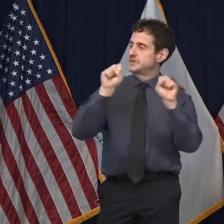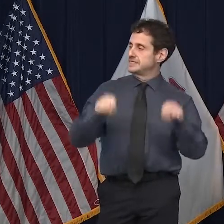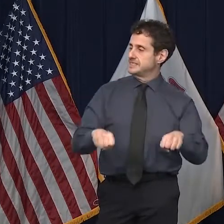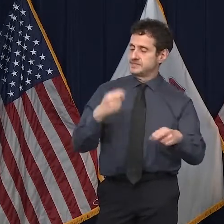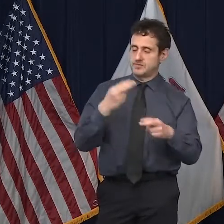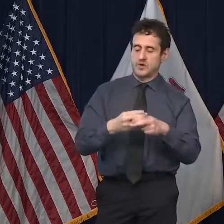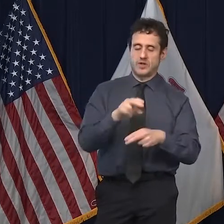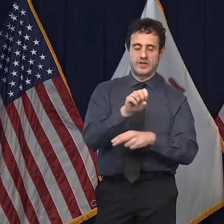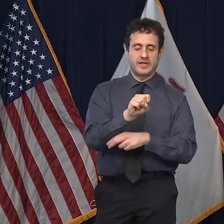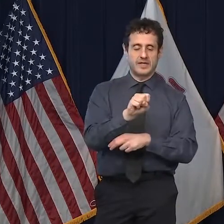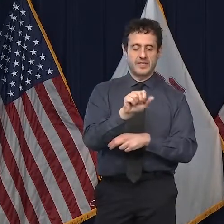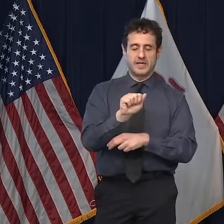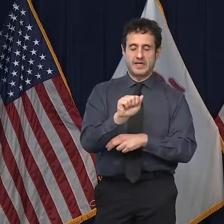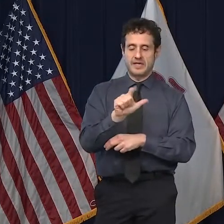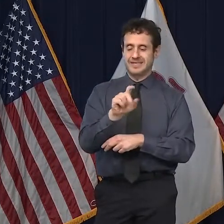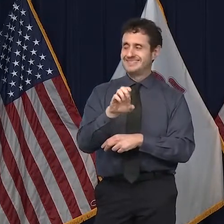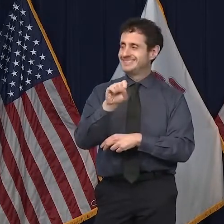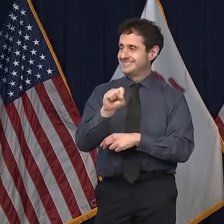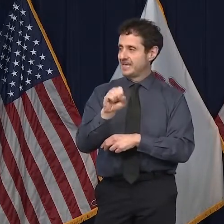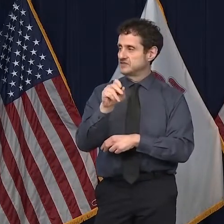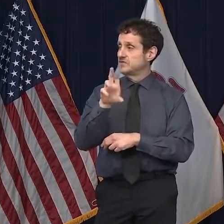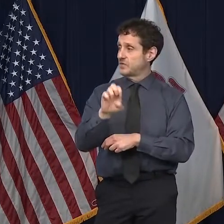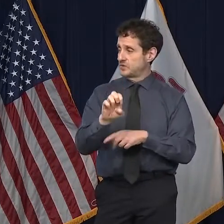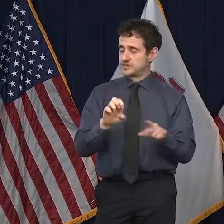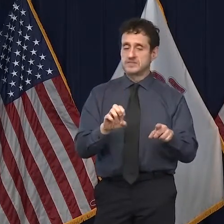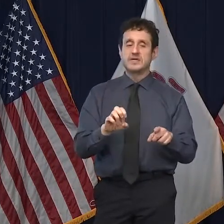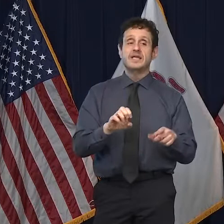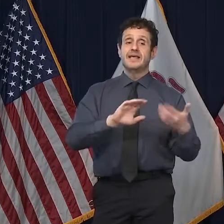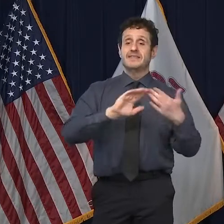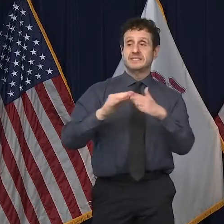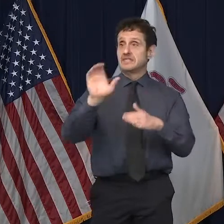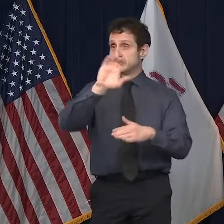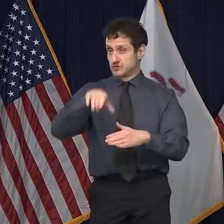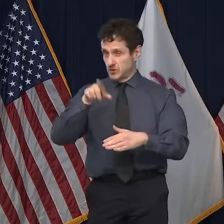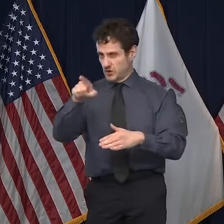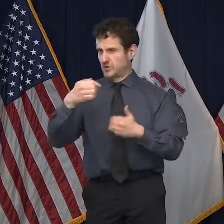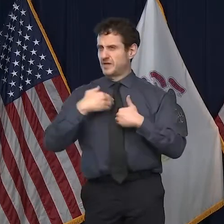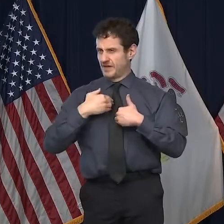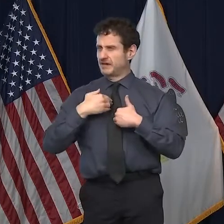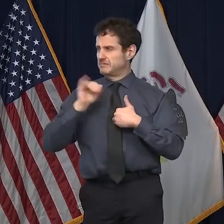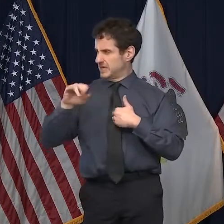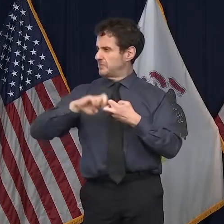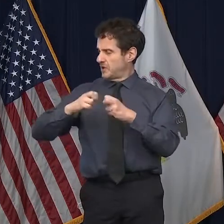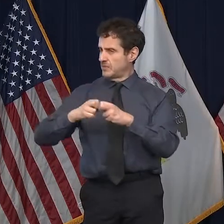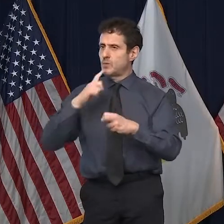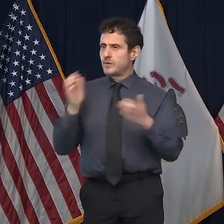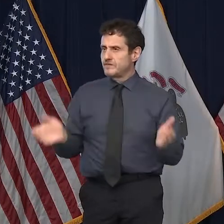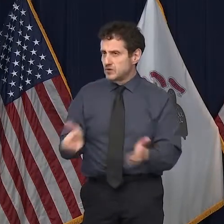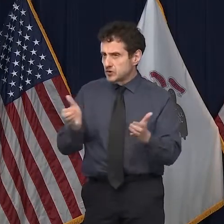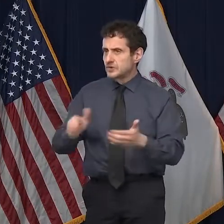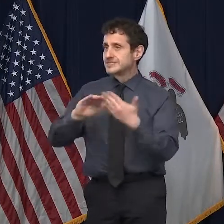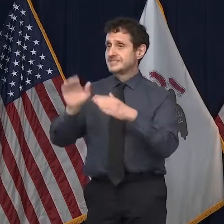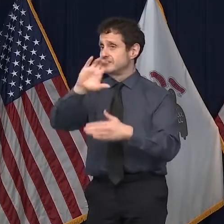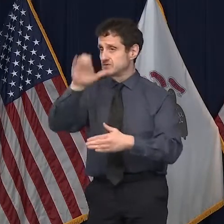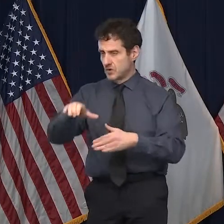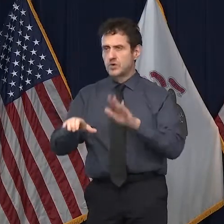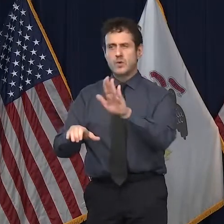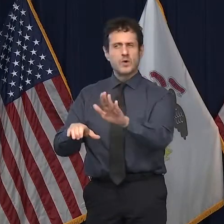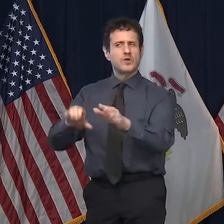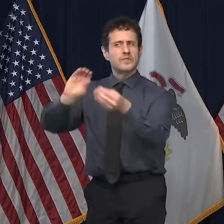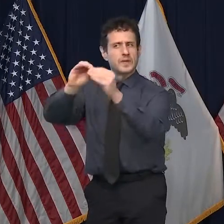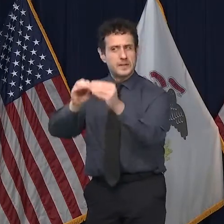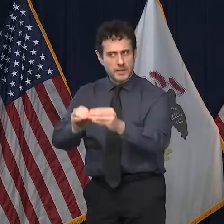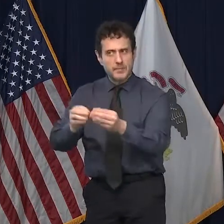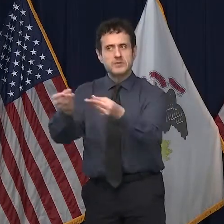city of Chicago, the CDPH, has that problem, and we've encouraged them to please submit their data on